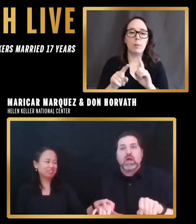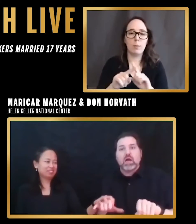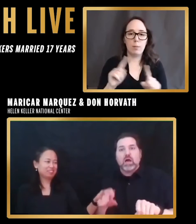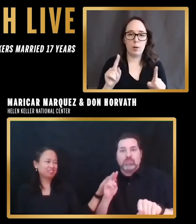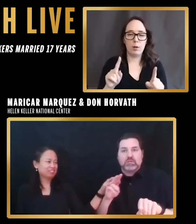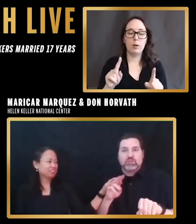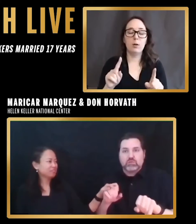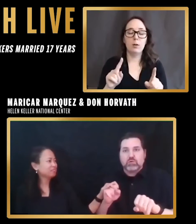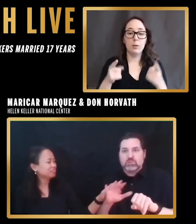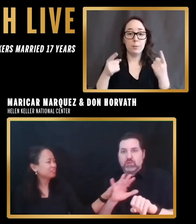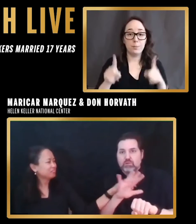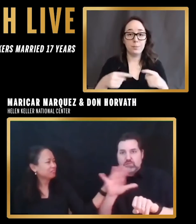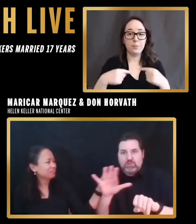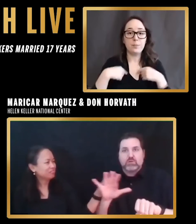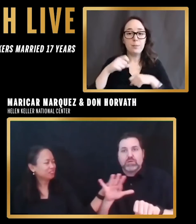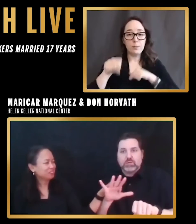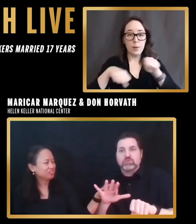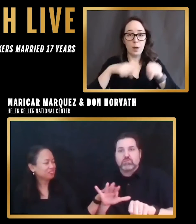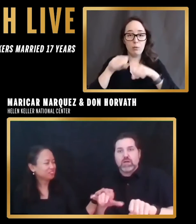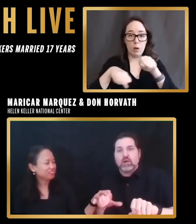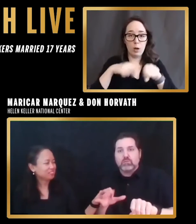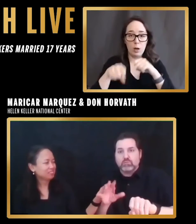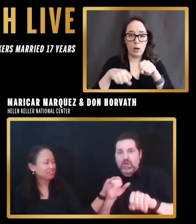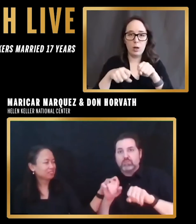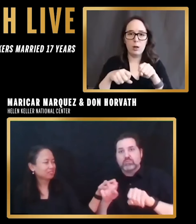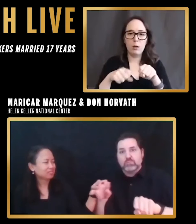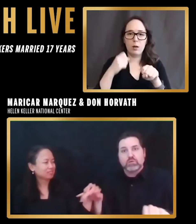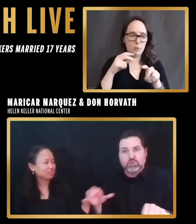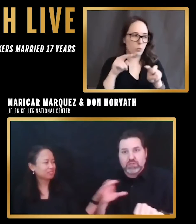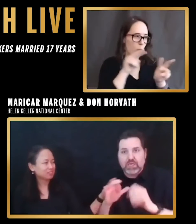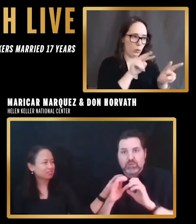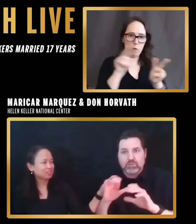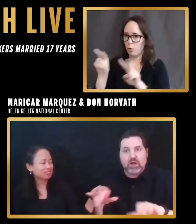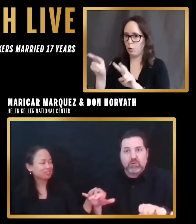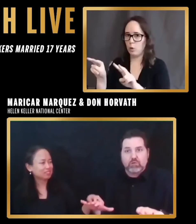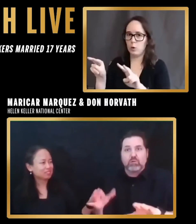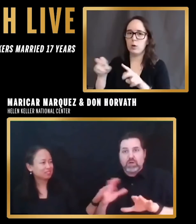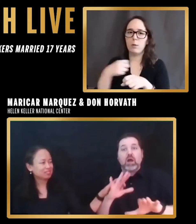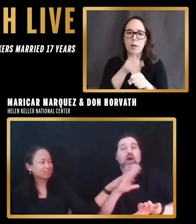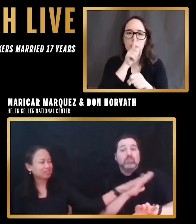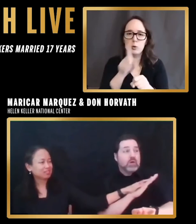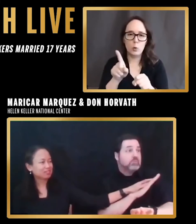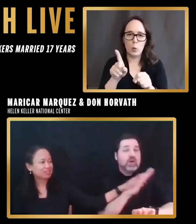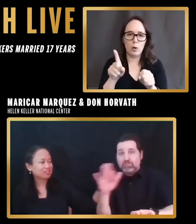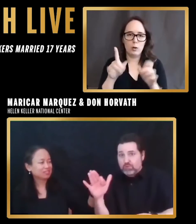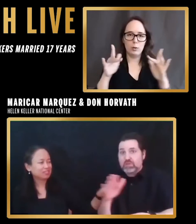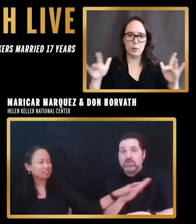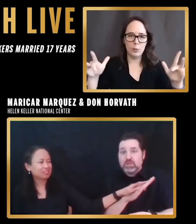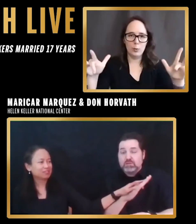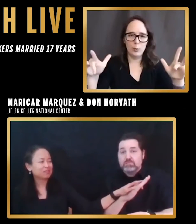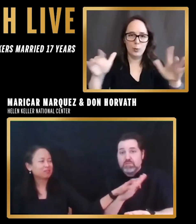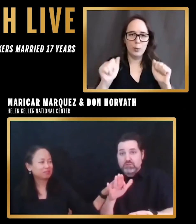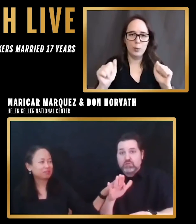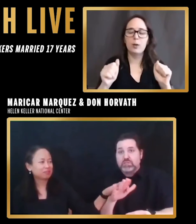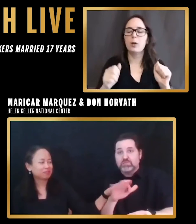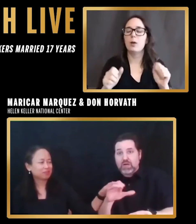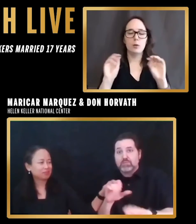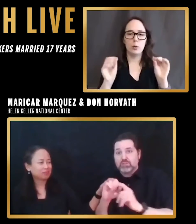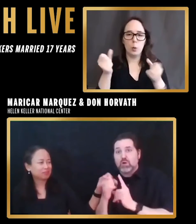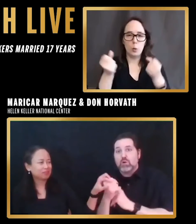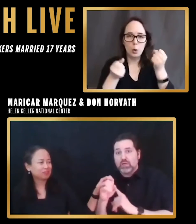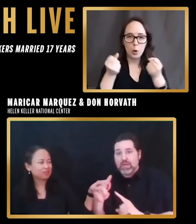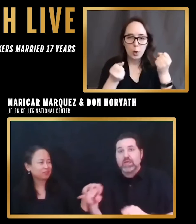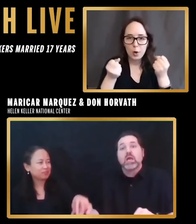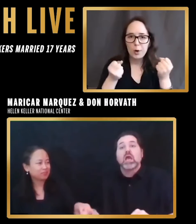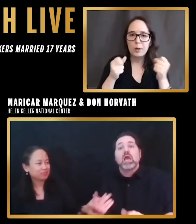bike, I make sure, you know, there's nobody else around when I'm communicating with Maricar, where I've looked at, made sure the